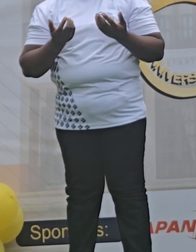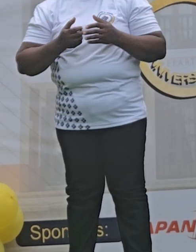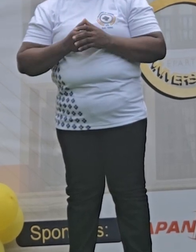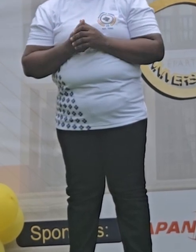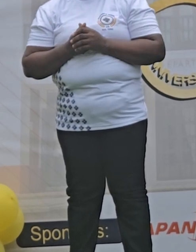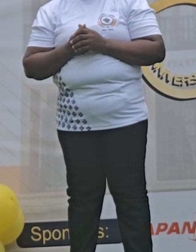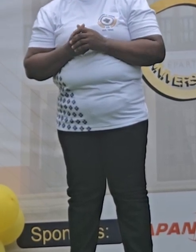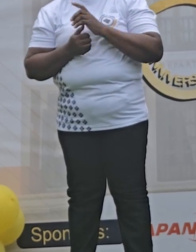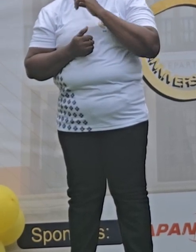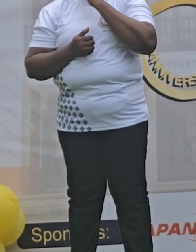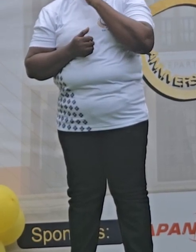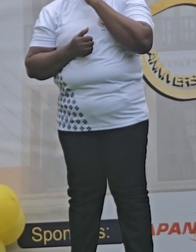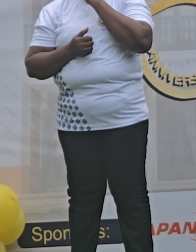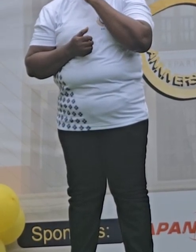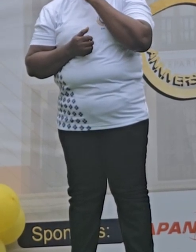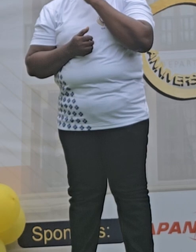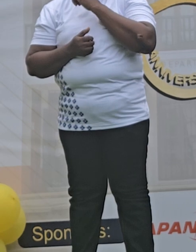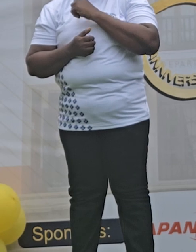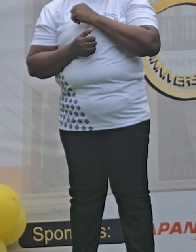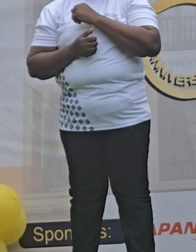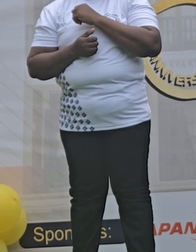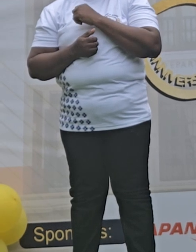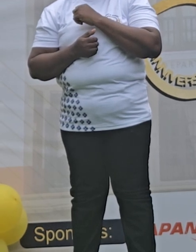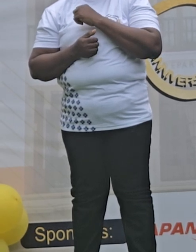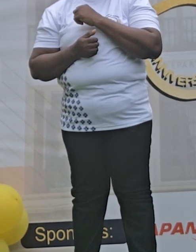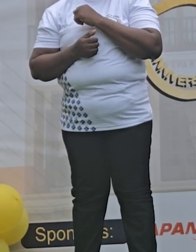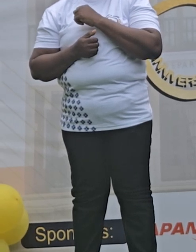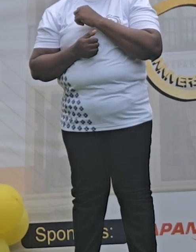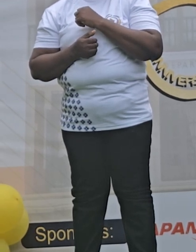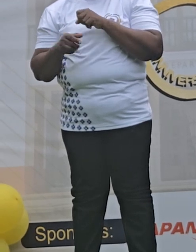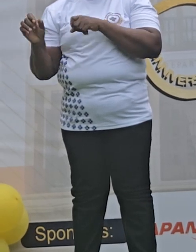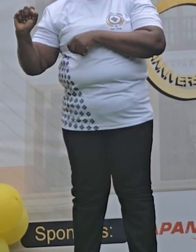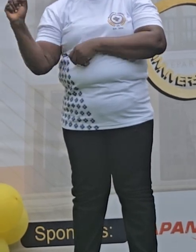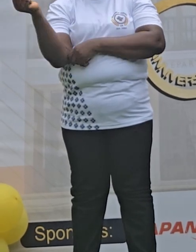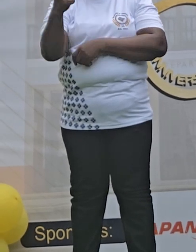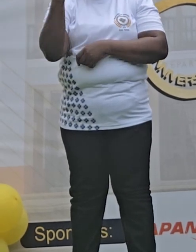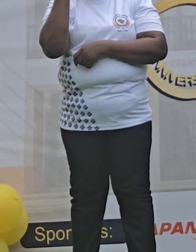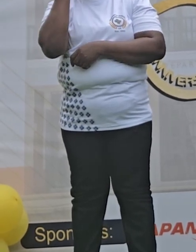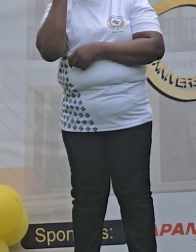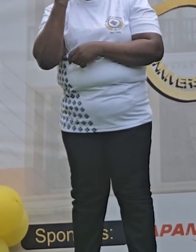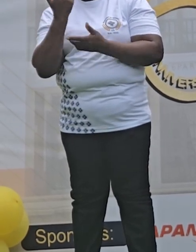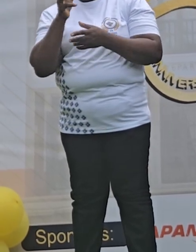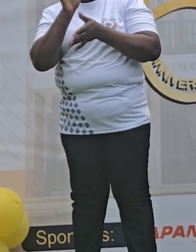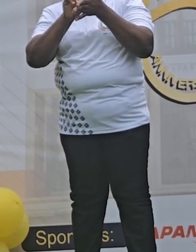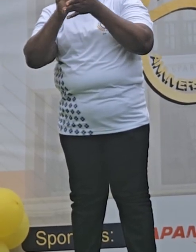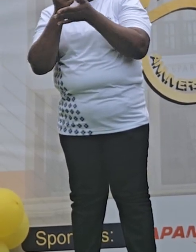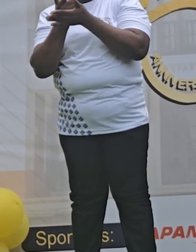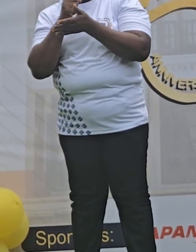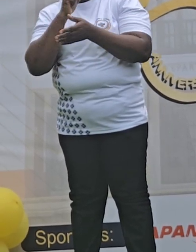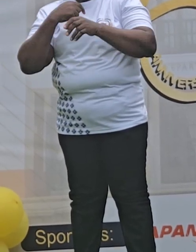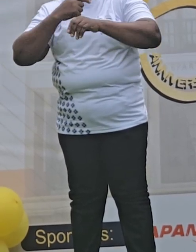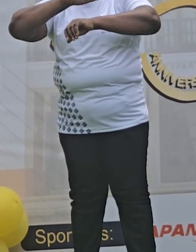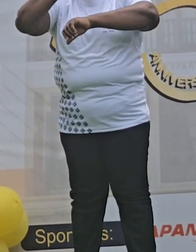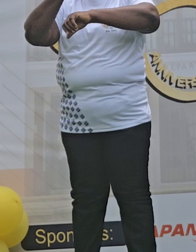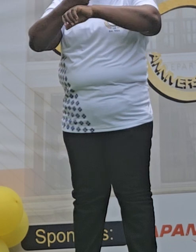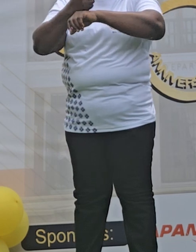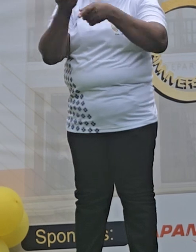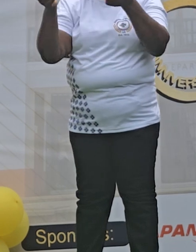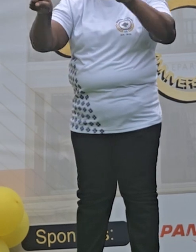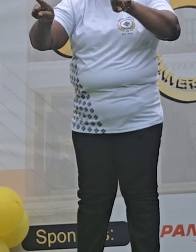the lack of time. As we well know, the University of Ghana was established